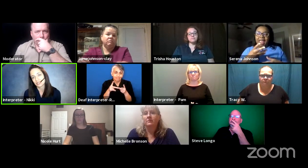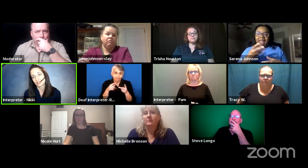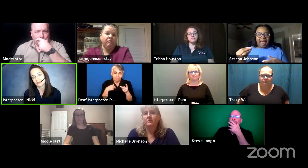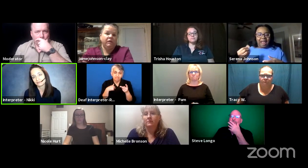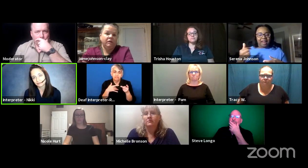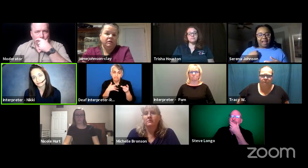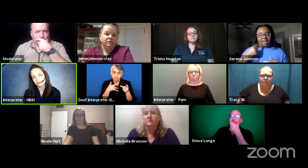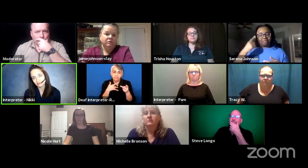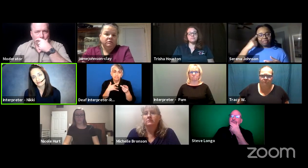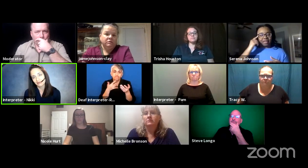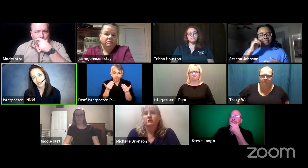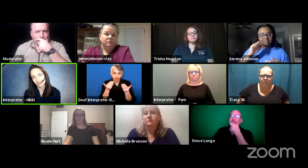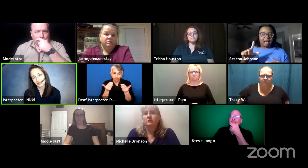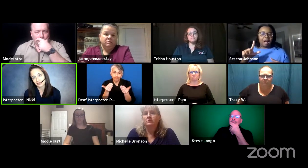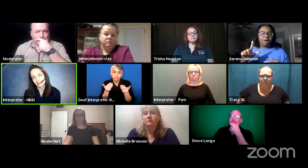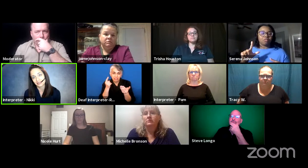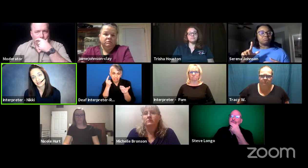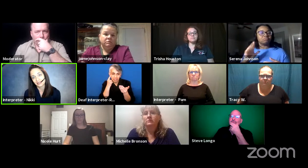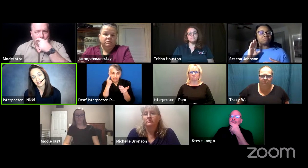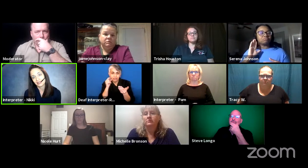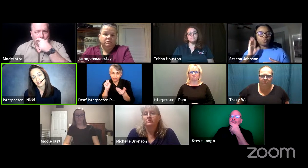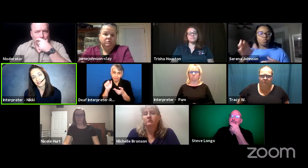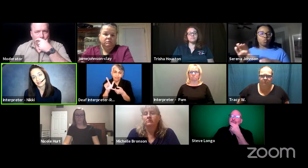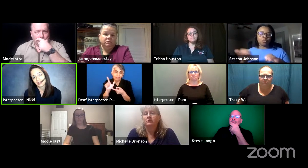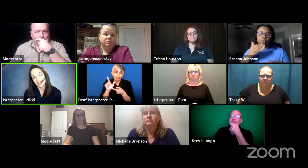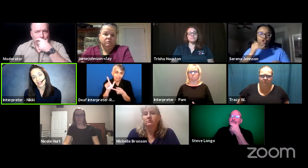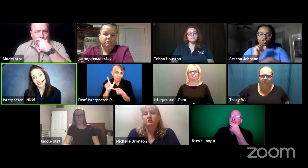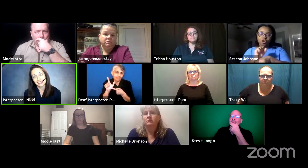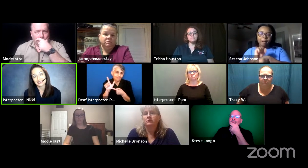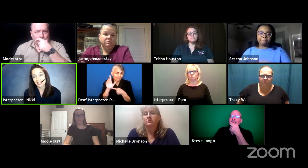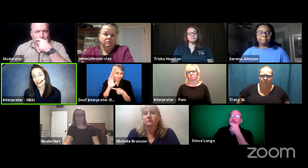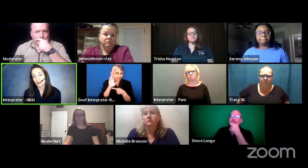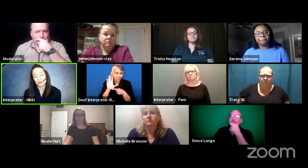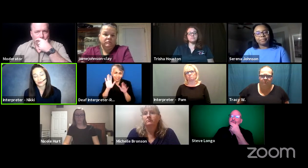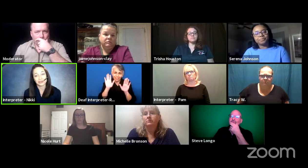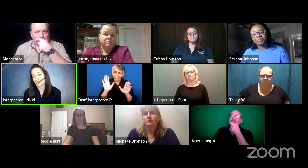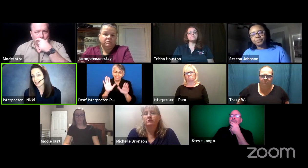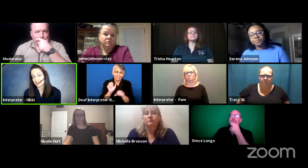position. And I think Sal will do a great job.